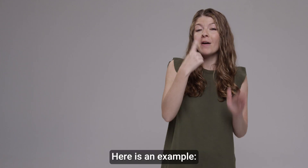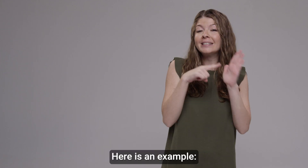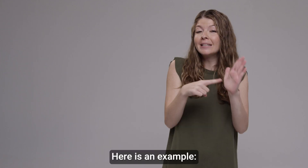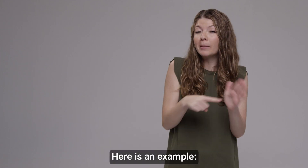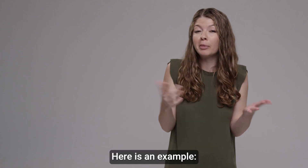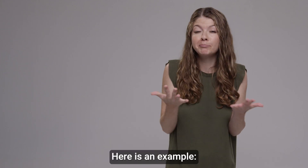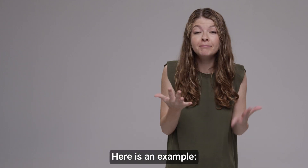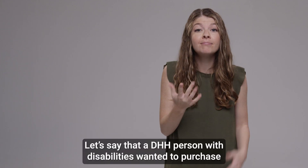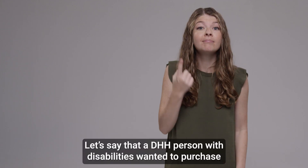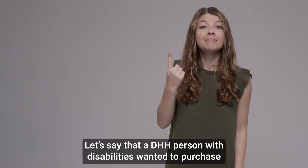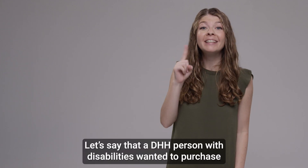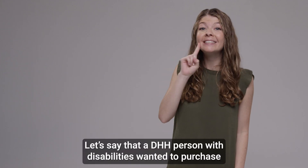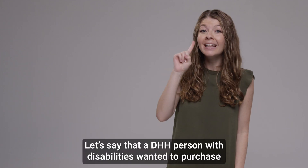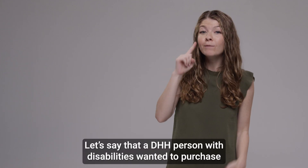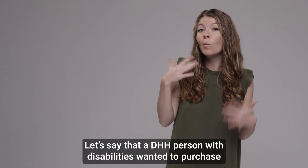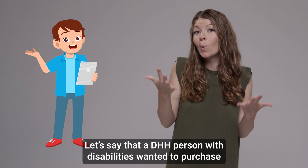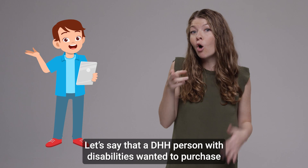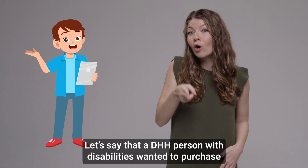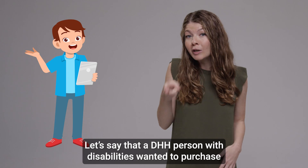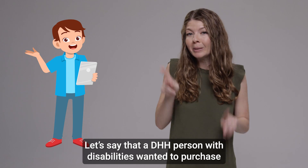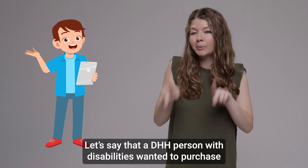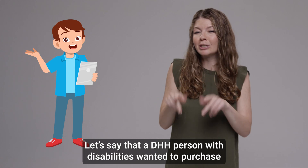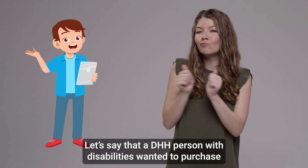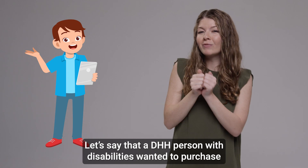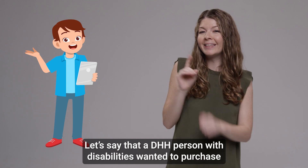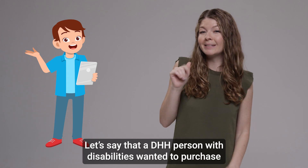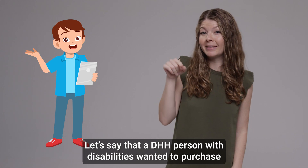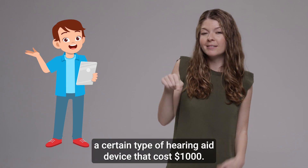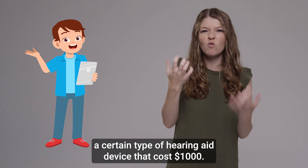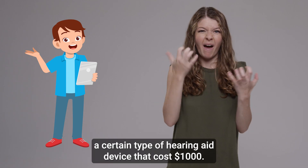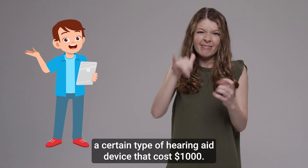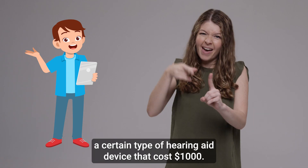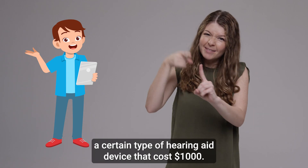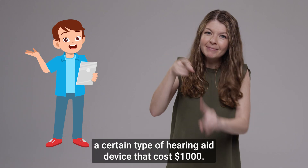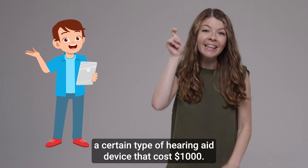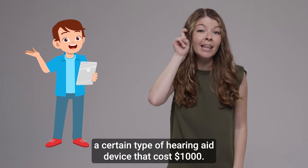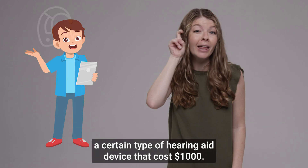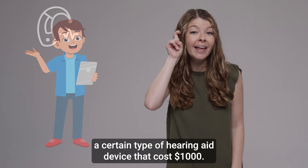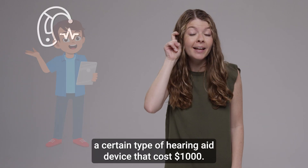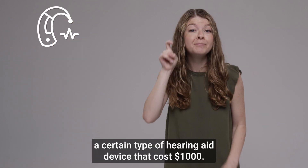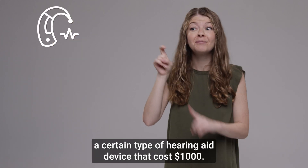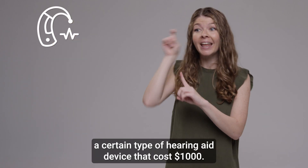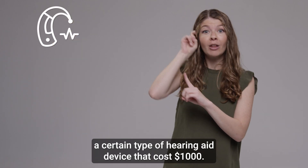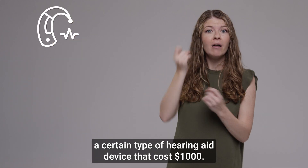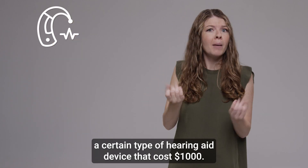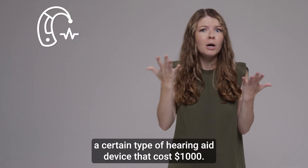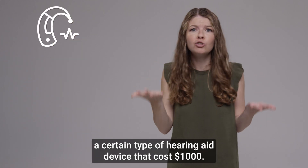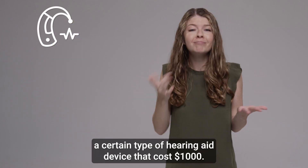account. Here is an example. Let's say a deaf, hard of hearing person with disabilities wanted to purchase a certain